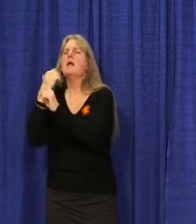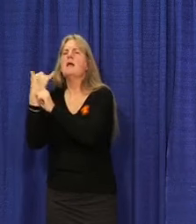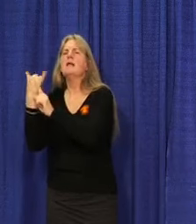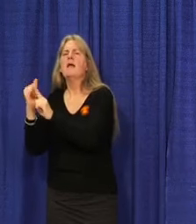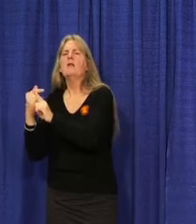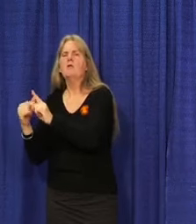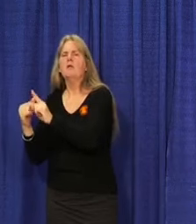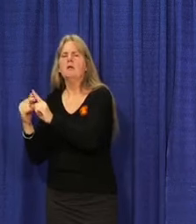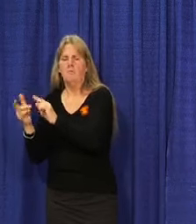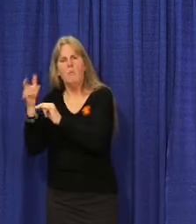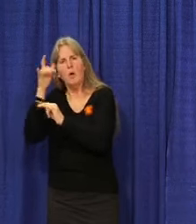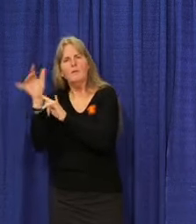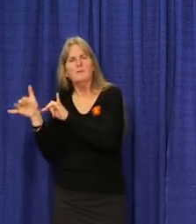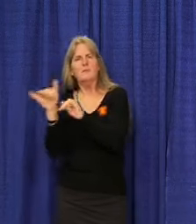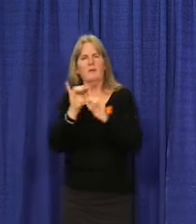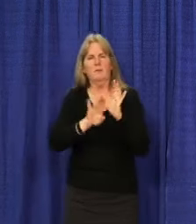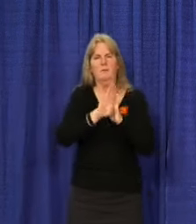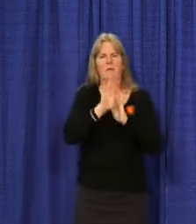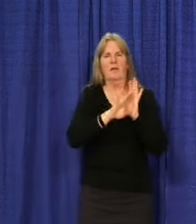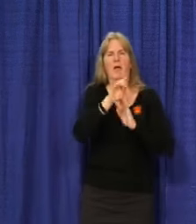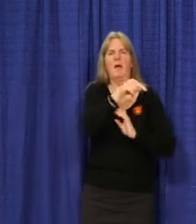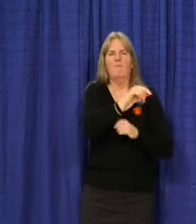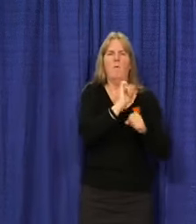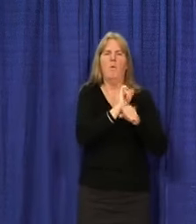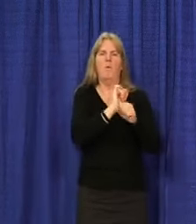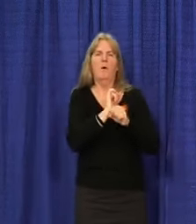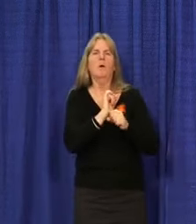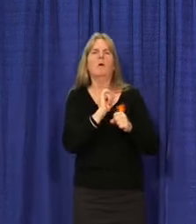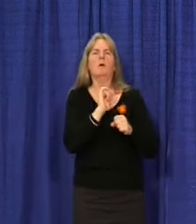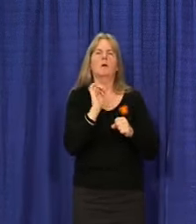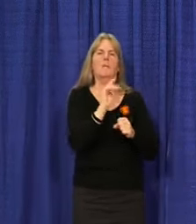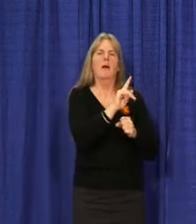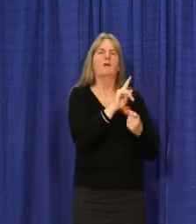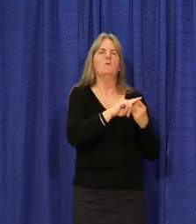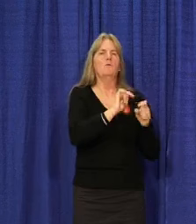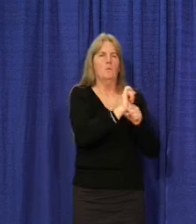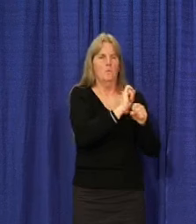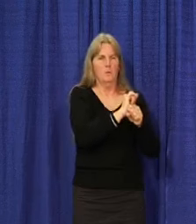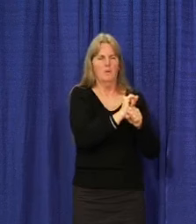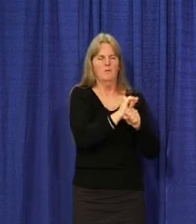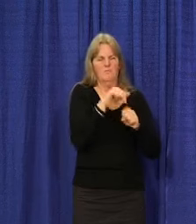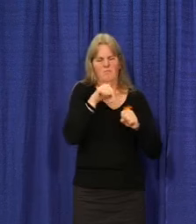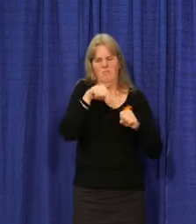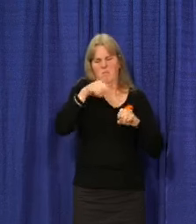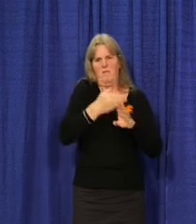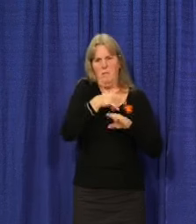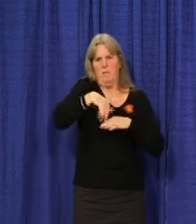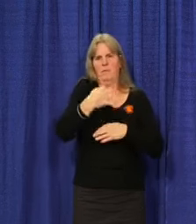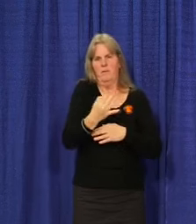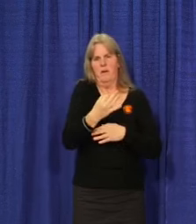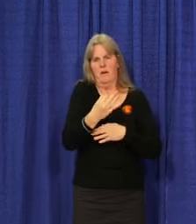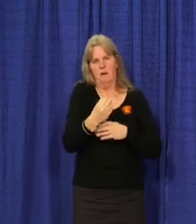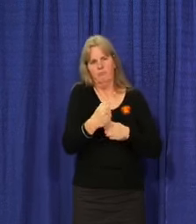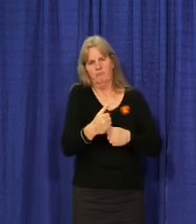final tweaks on that, and we should also have that finalized and posted before the end of this week.